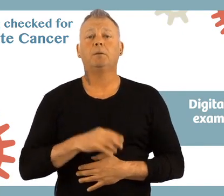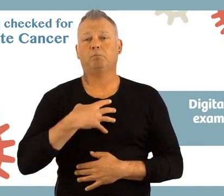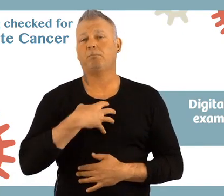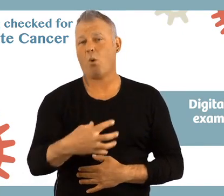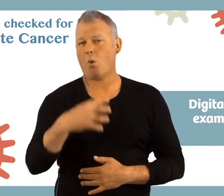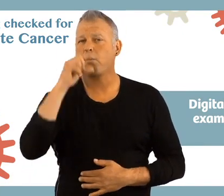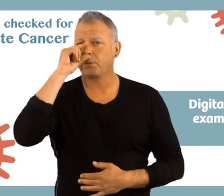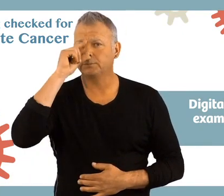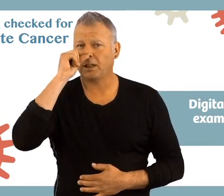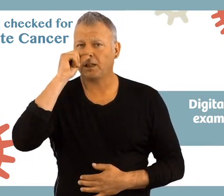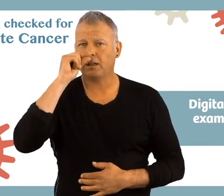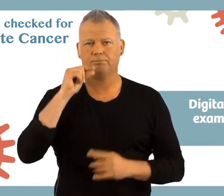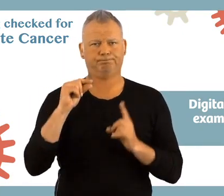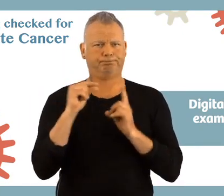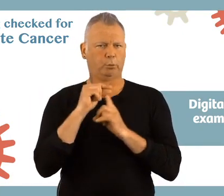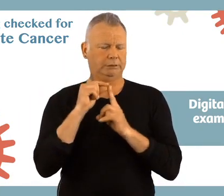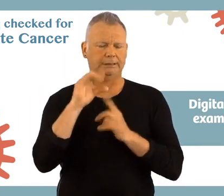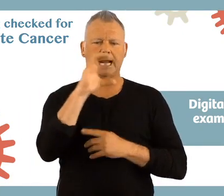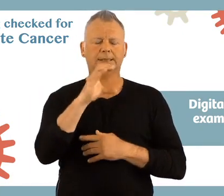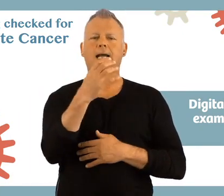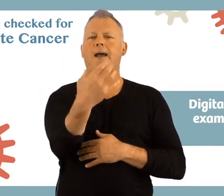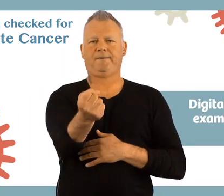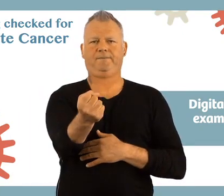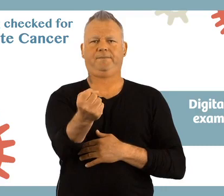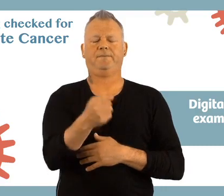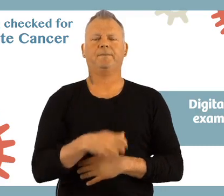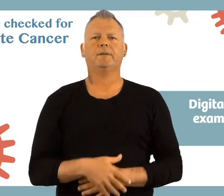A DRE may not find very small cancers.